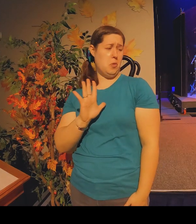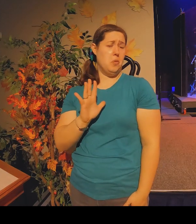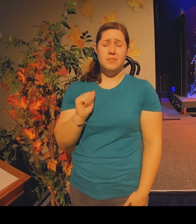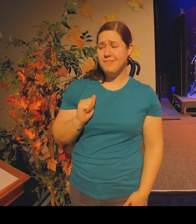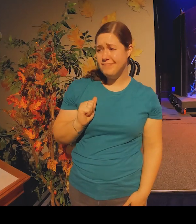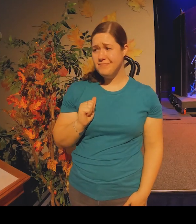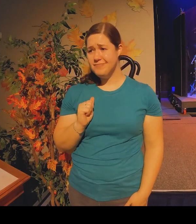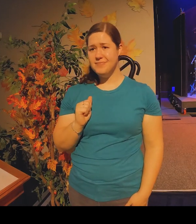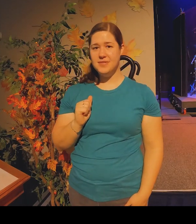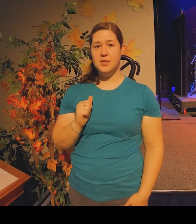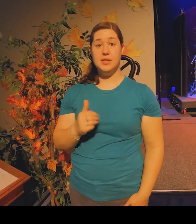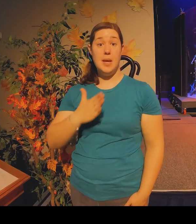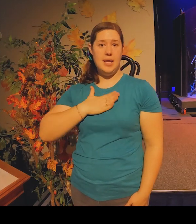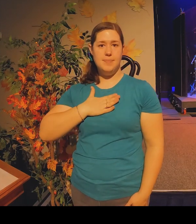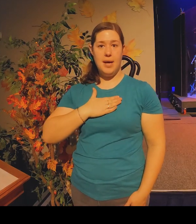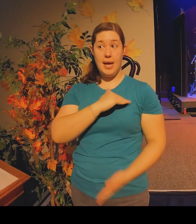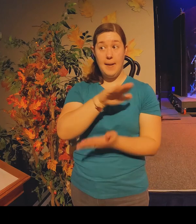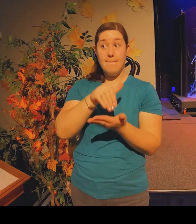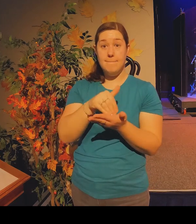There you go.